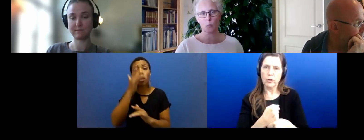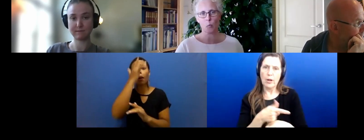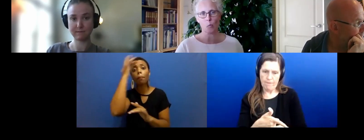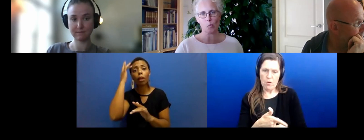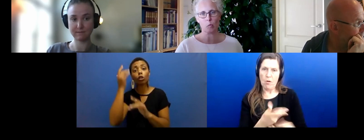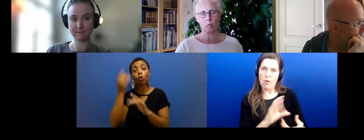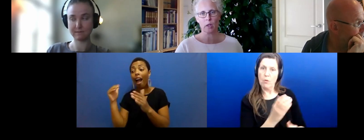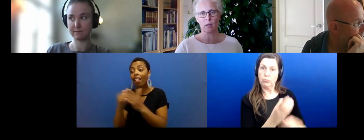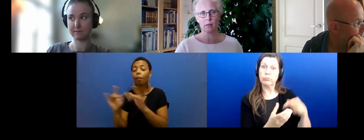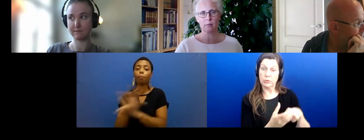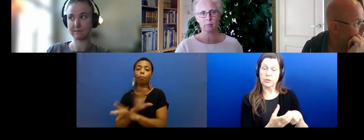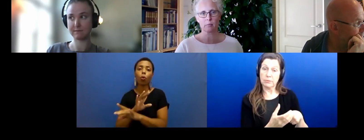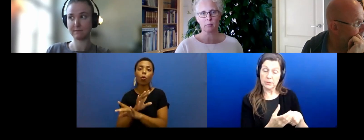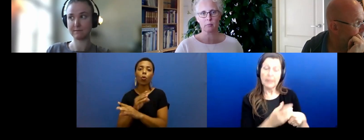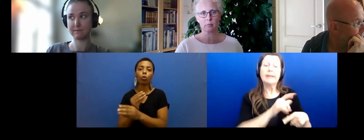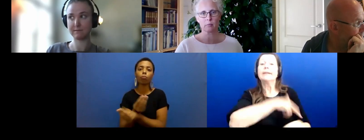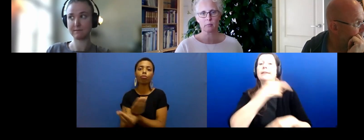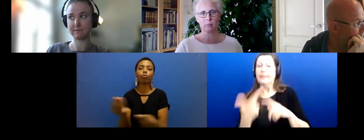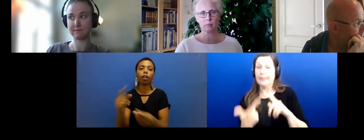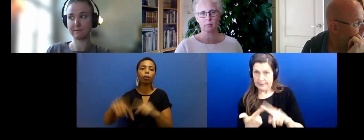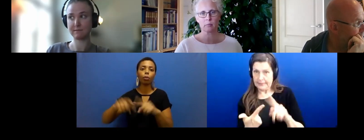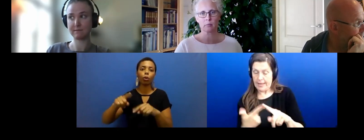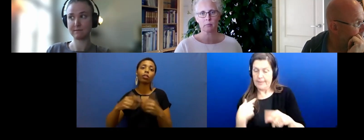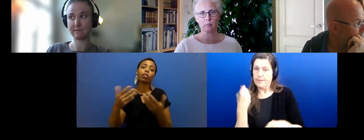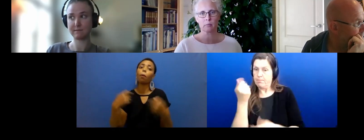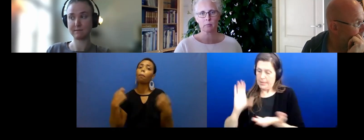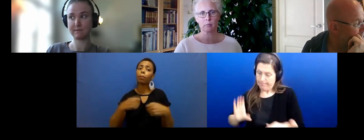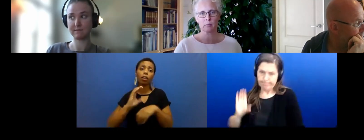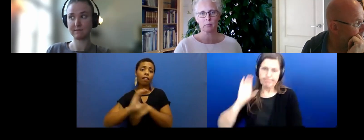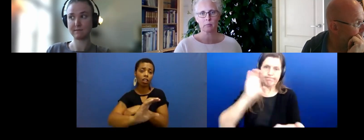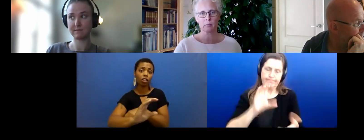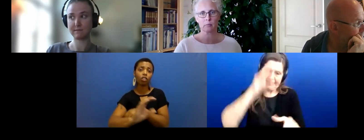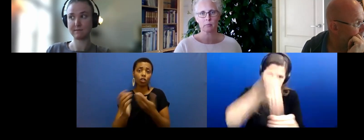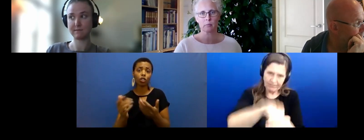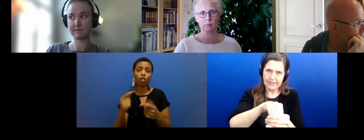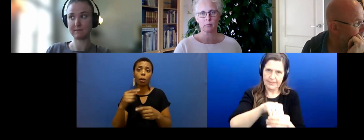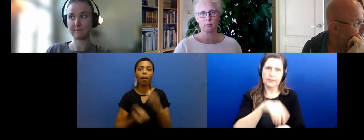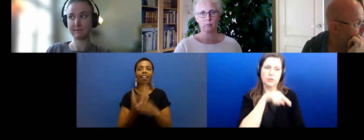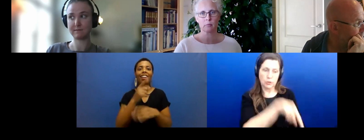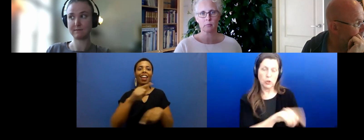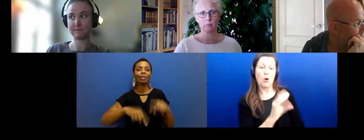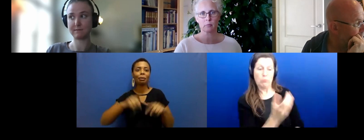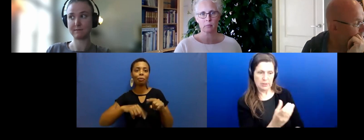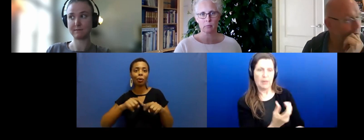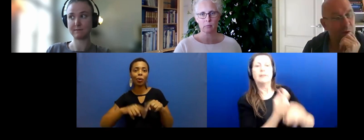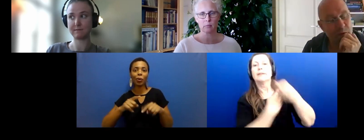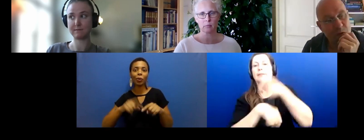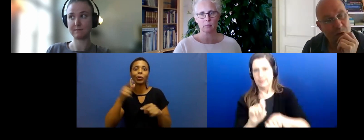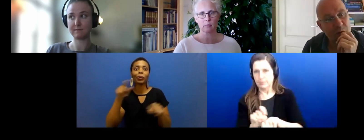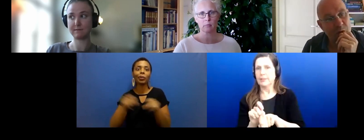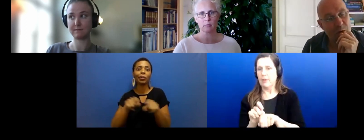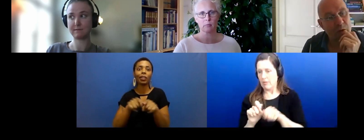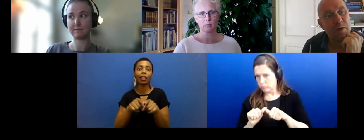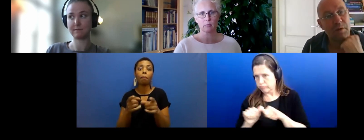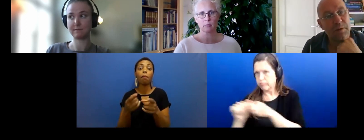then we would invest into making this product a viable commercial product.